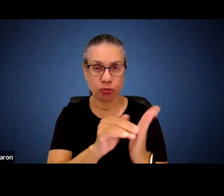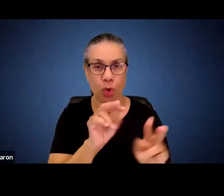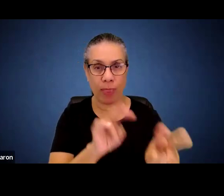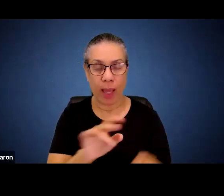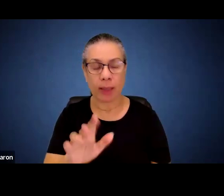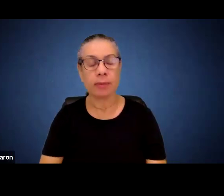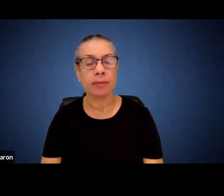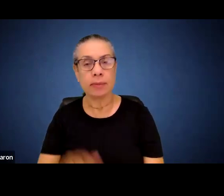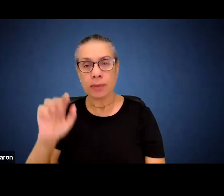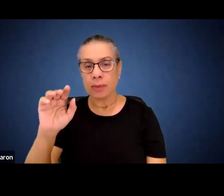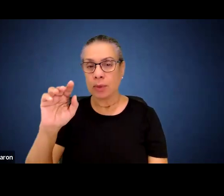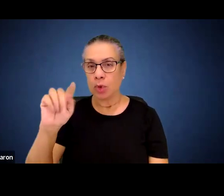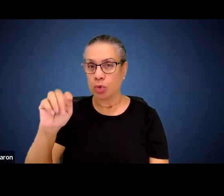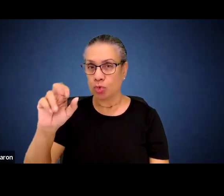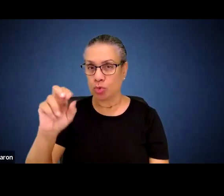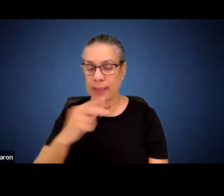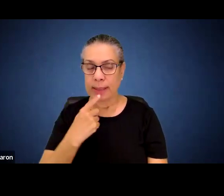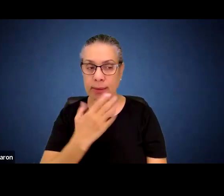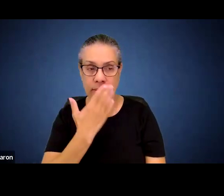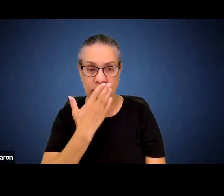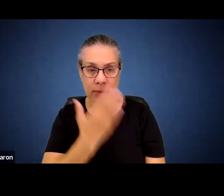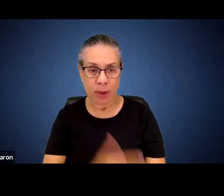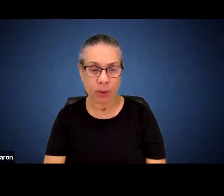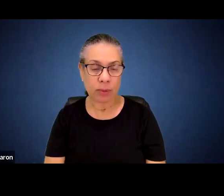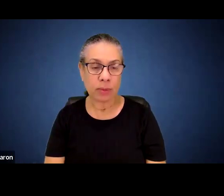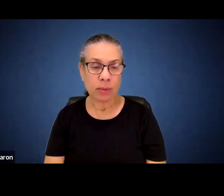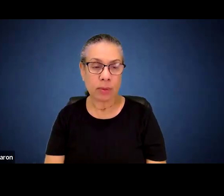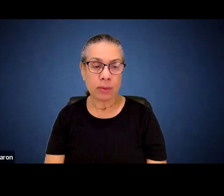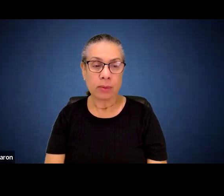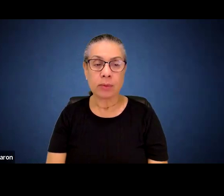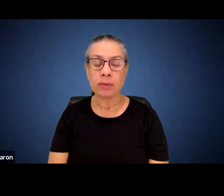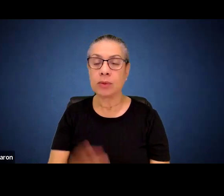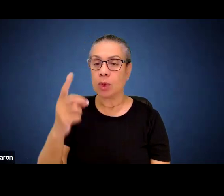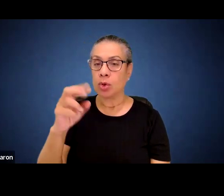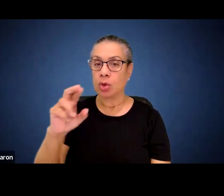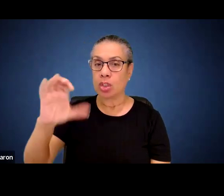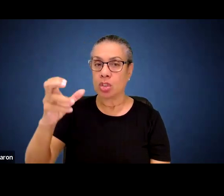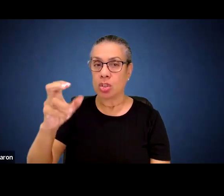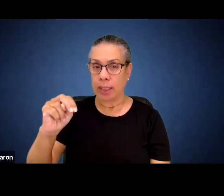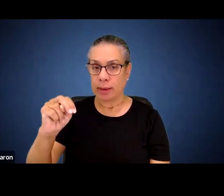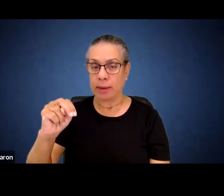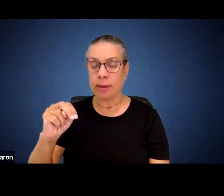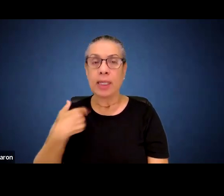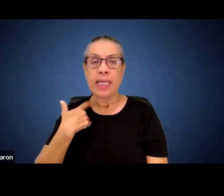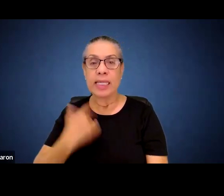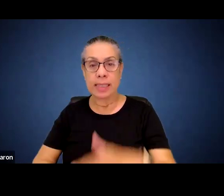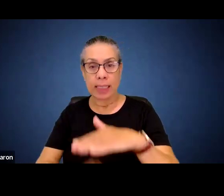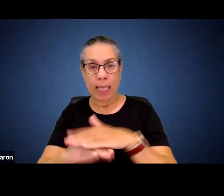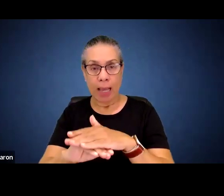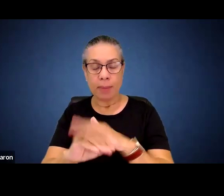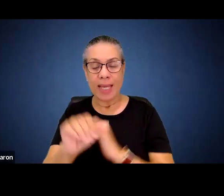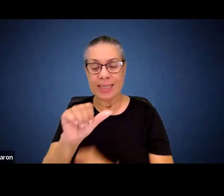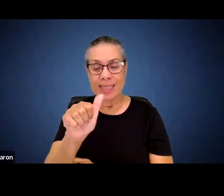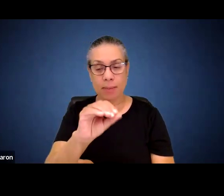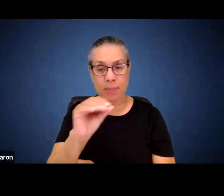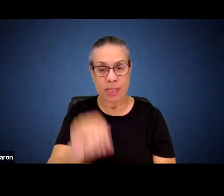Thank you. And just so that everyone is clear, so chronic absenteeism is calculated by 10%, so about 18